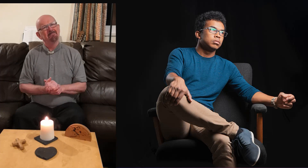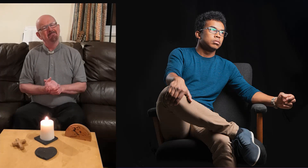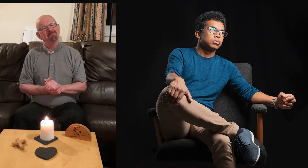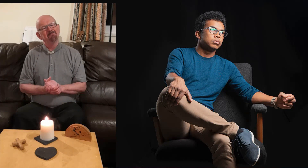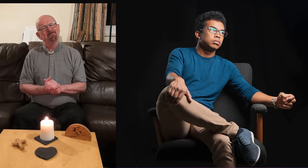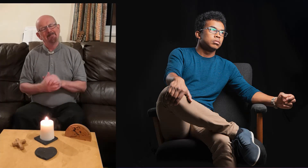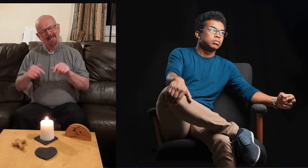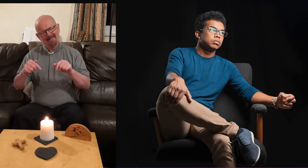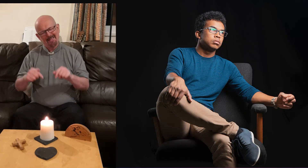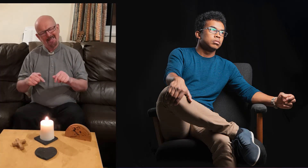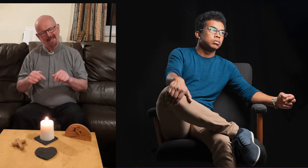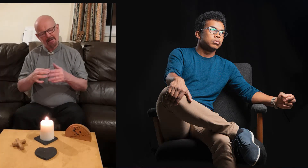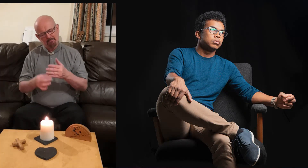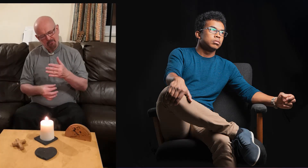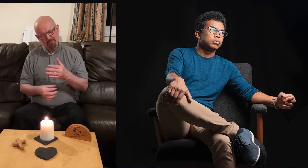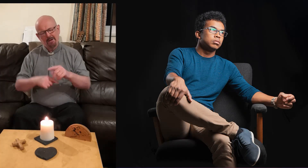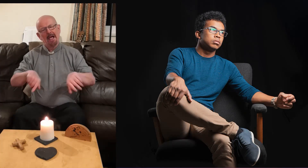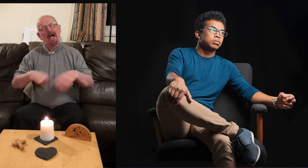These are our prayers.